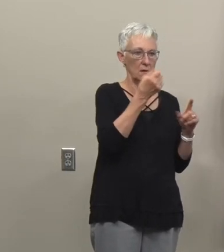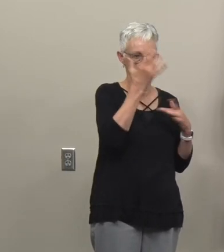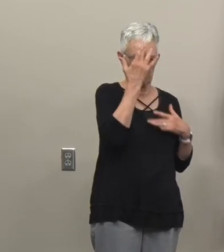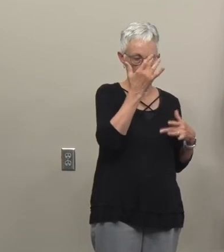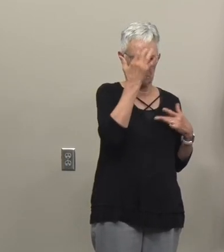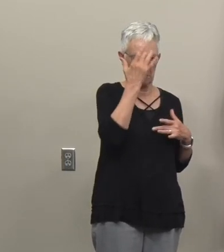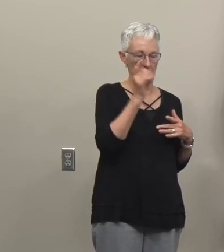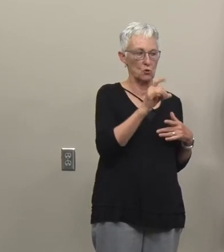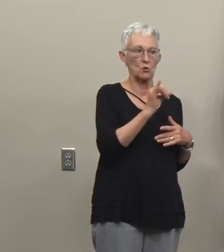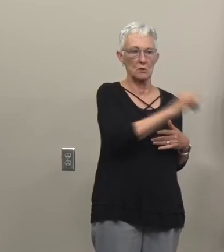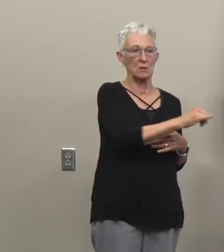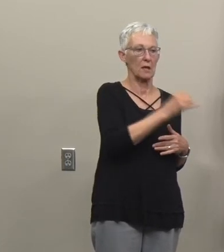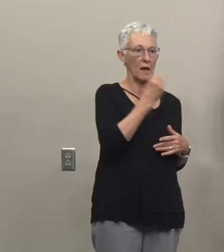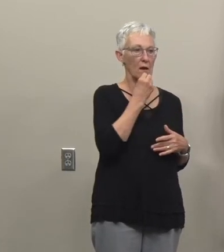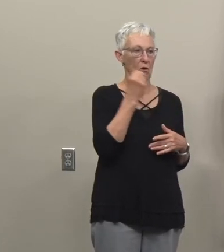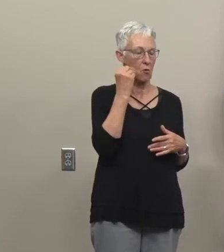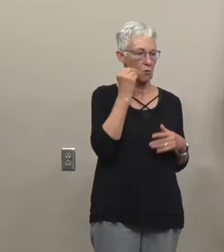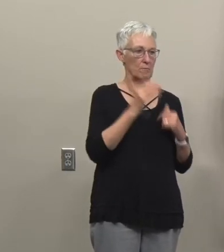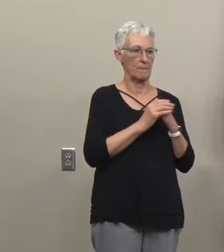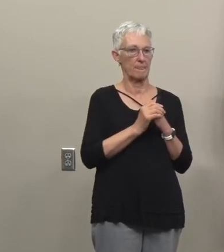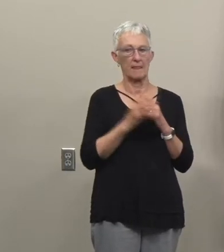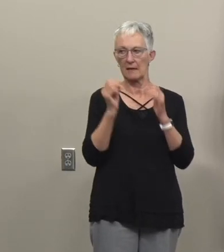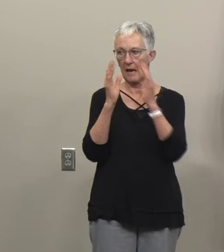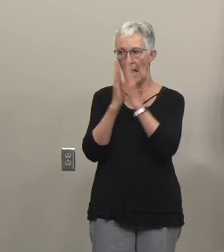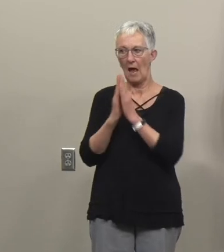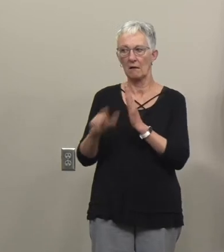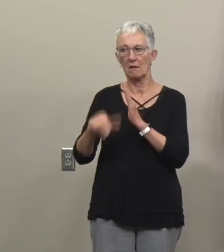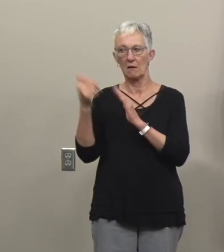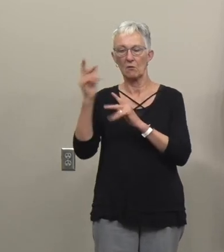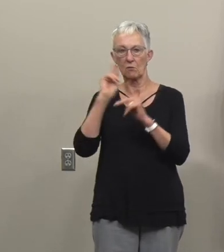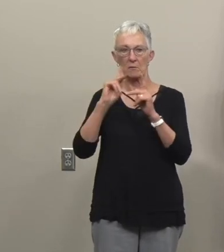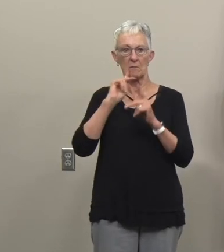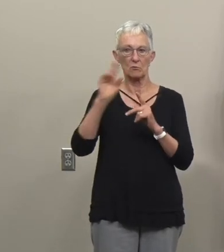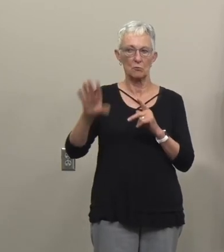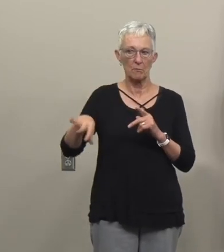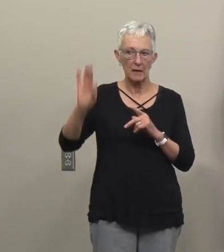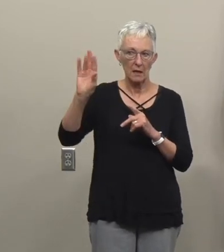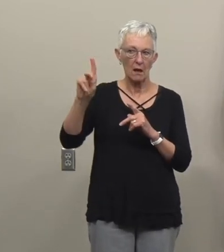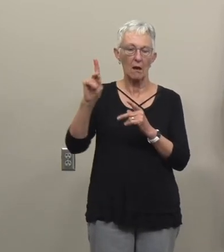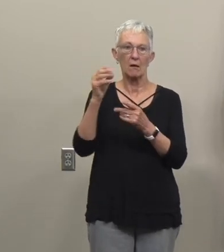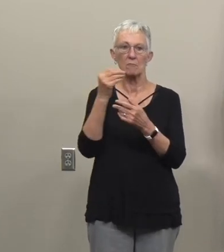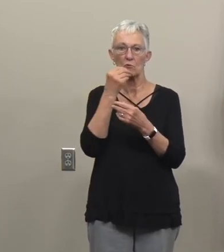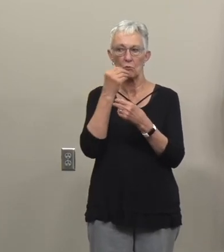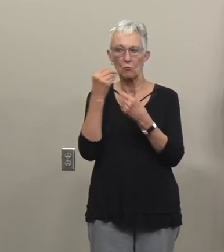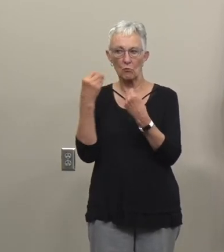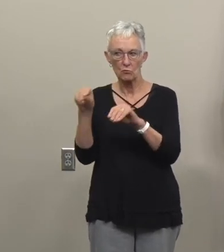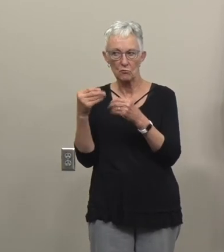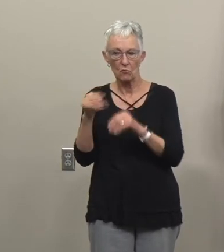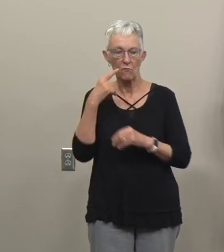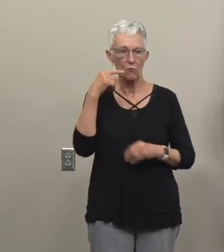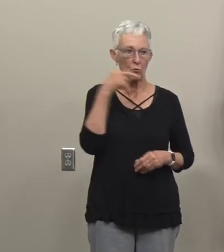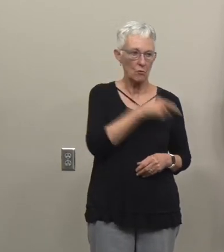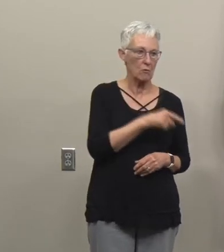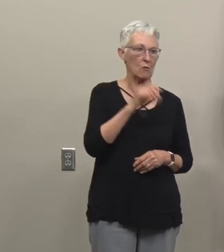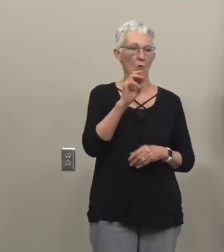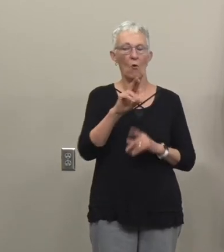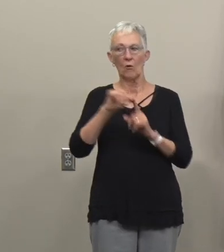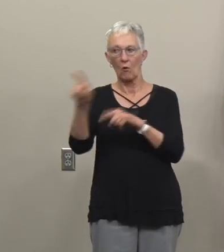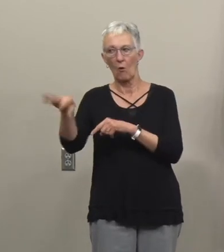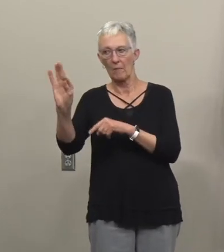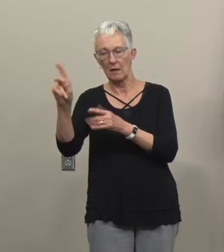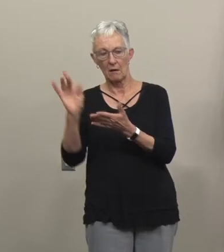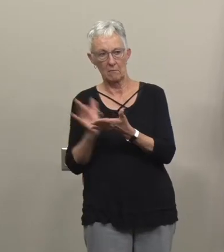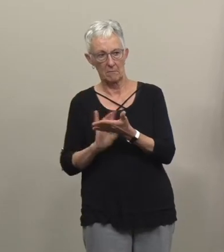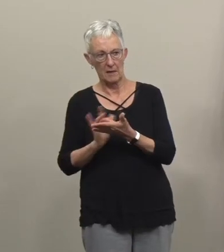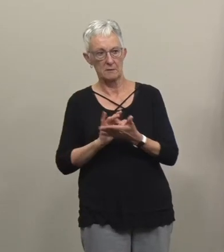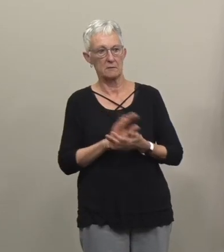help for needs outside the home, groceries and medications, etc., from others. Distance from others working